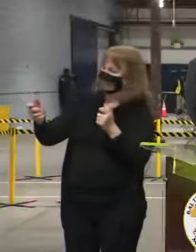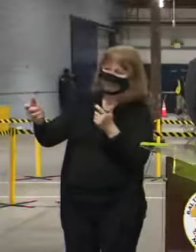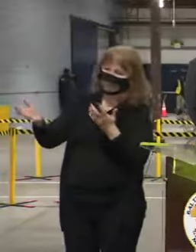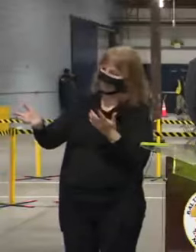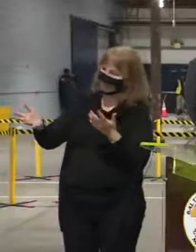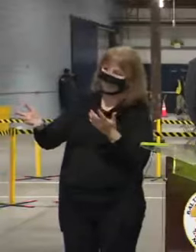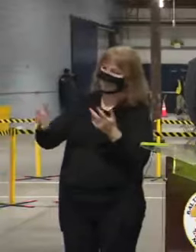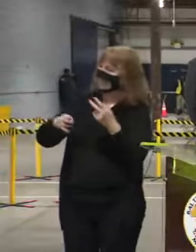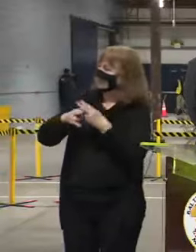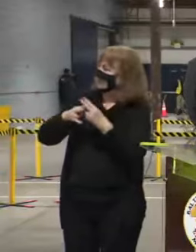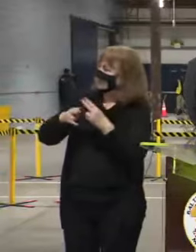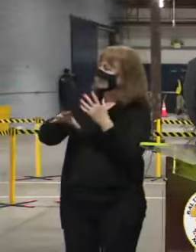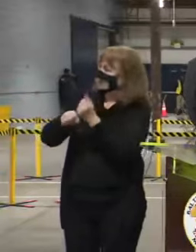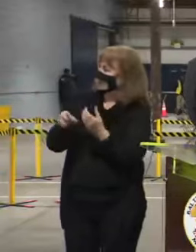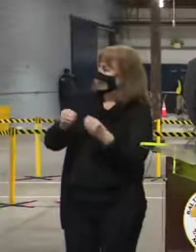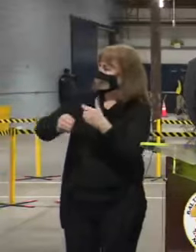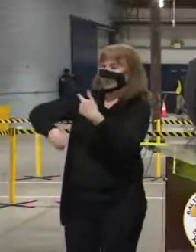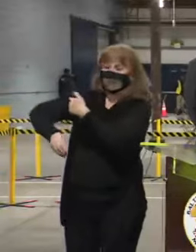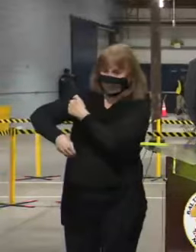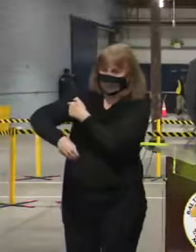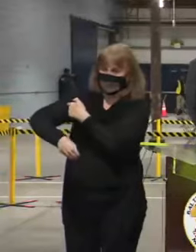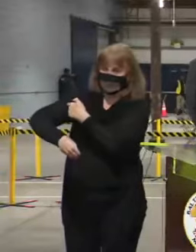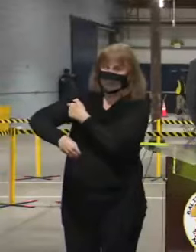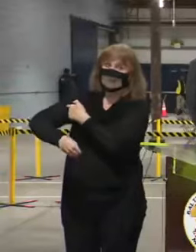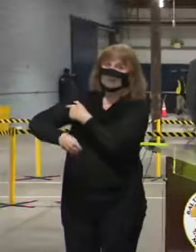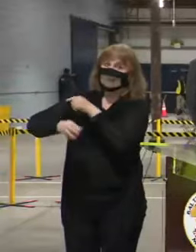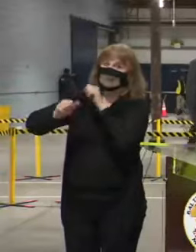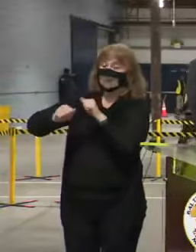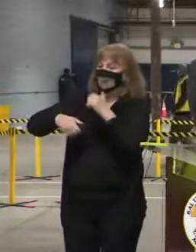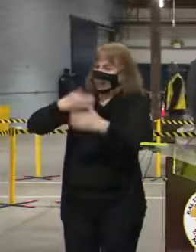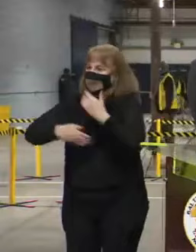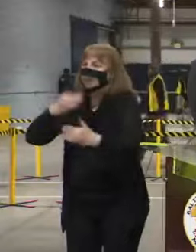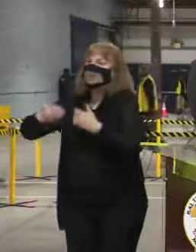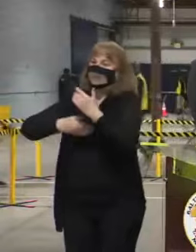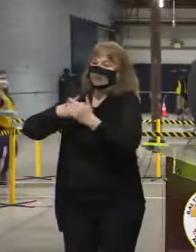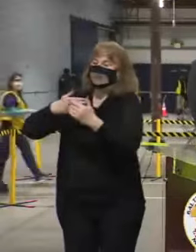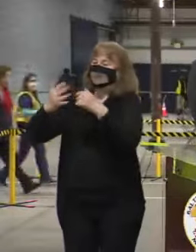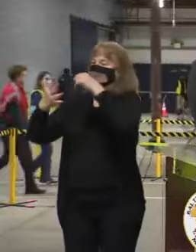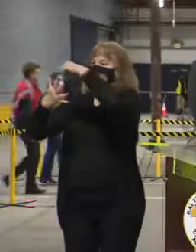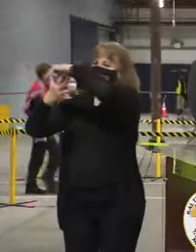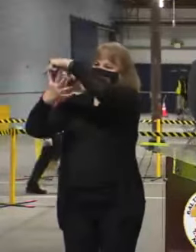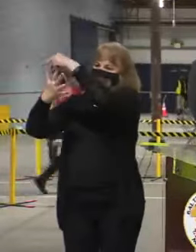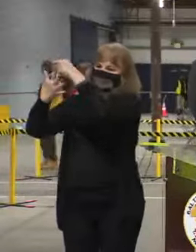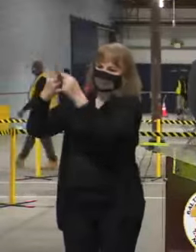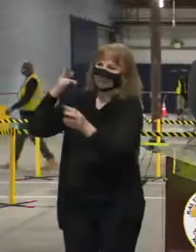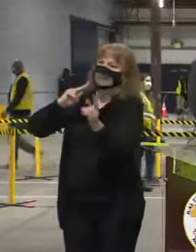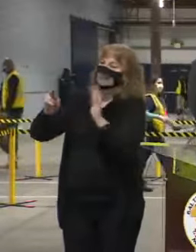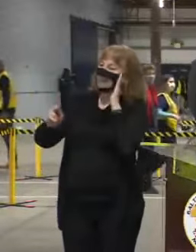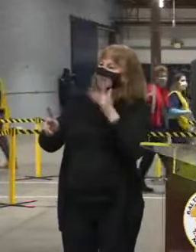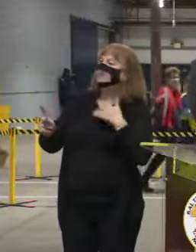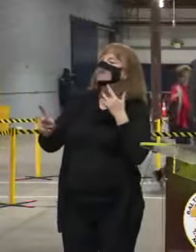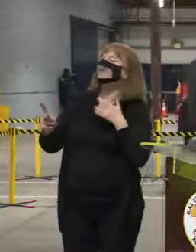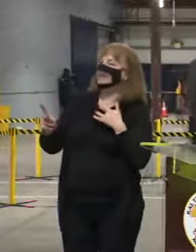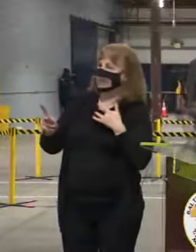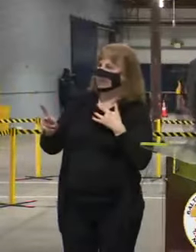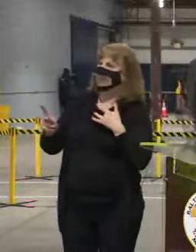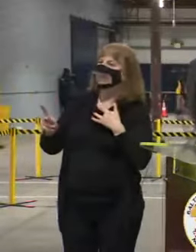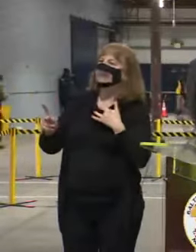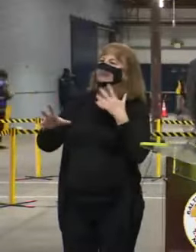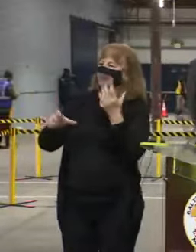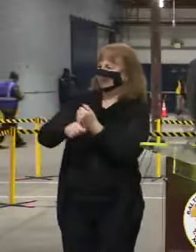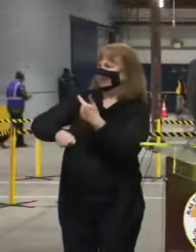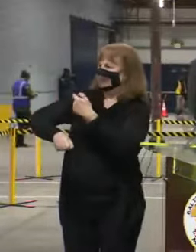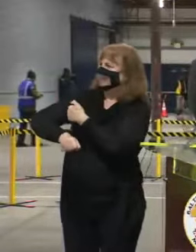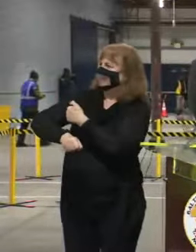So as soon as we're able to get more vaccine, we'll be able to move down the list, and people will feel as if they're getting